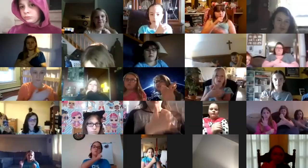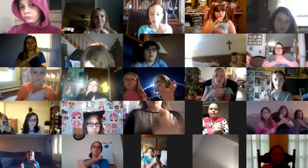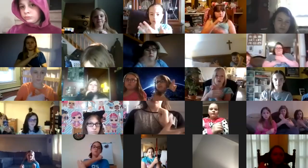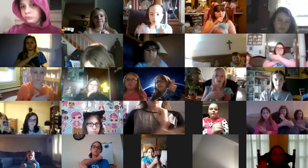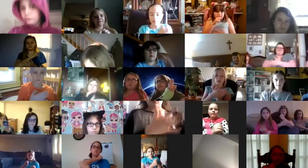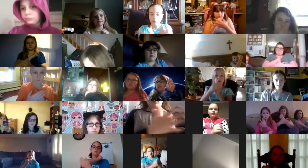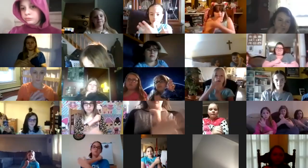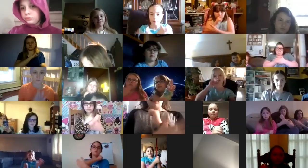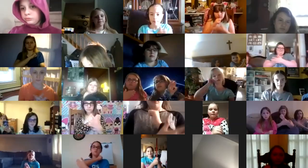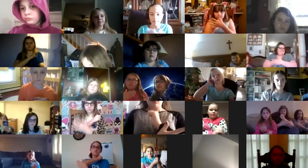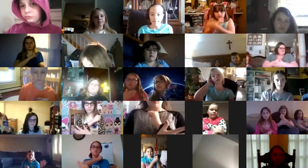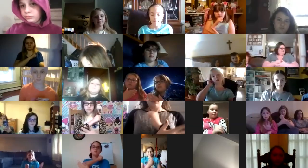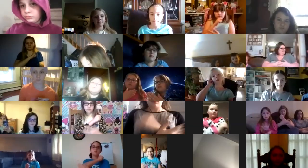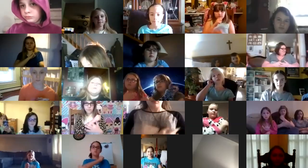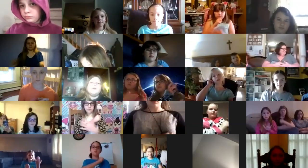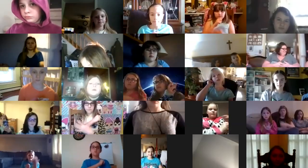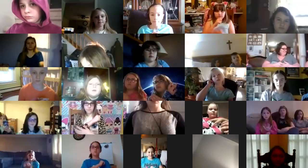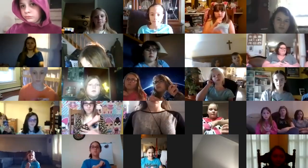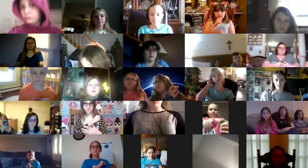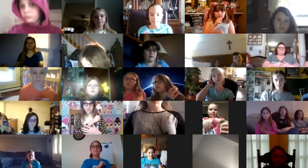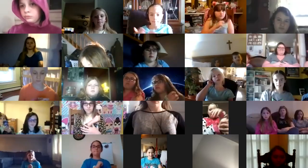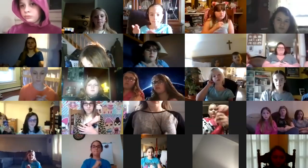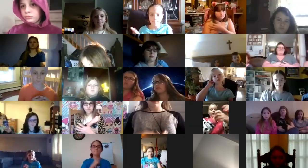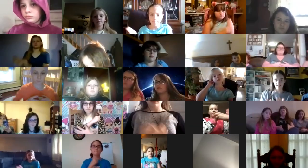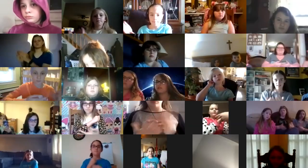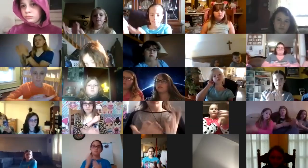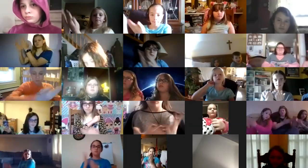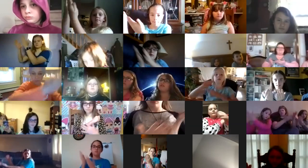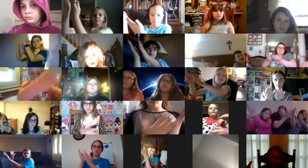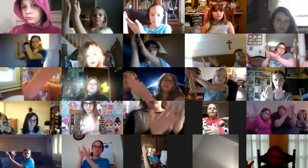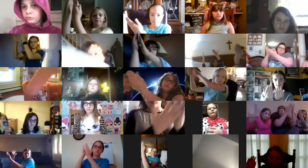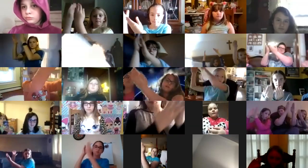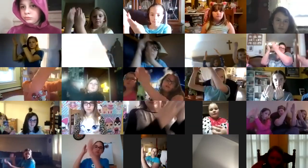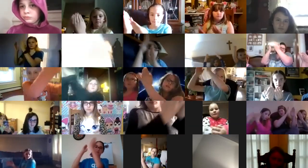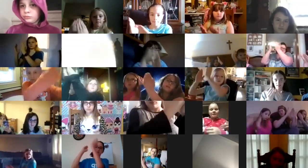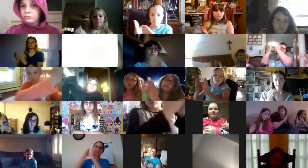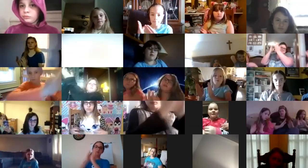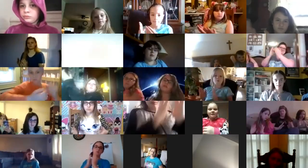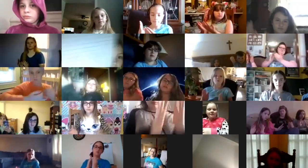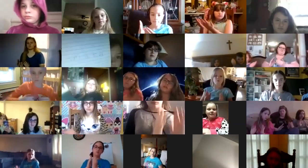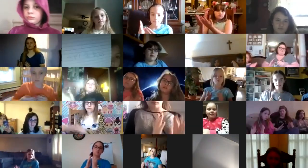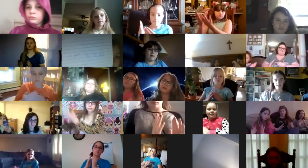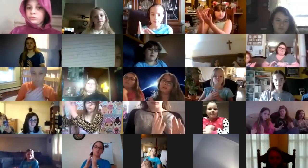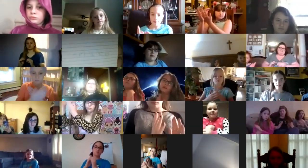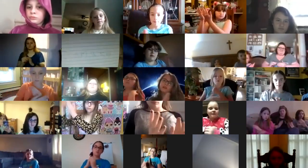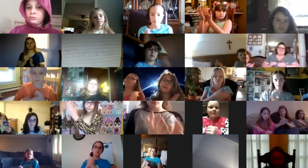Okay, two big signs. So here we go. We're going to serve God and our